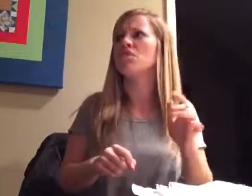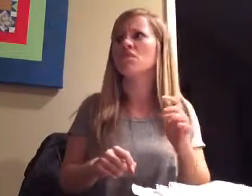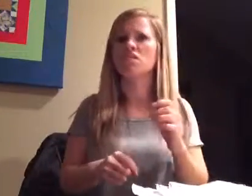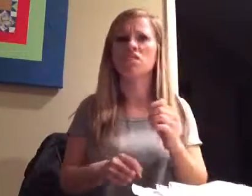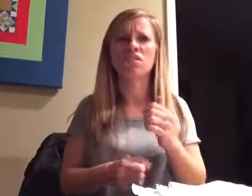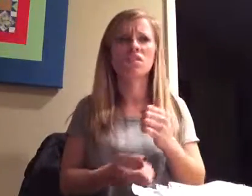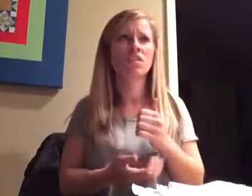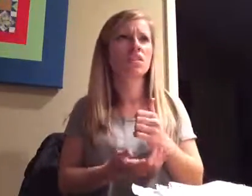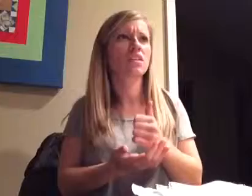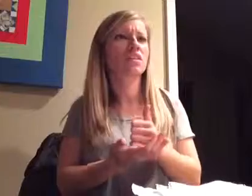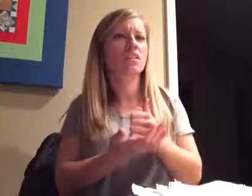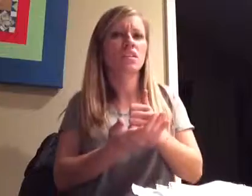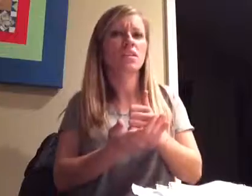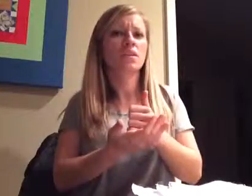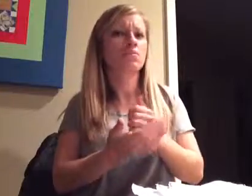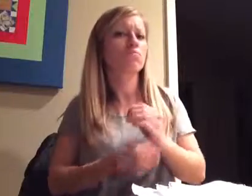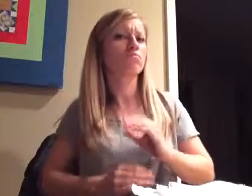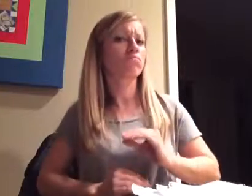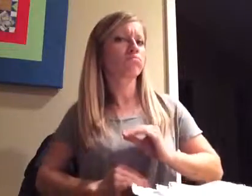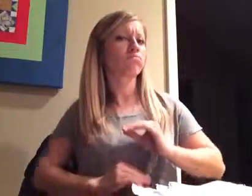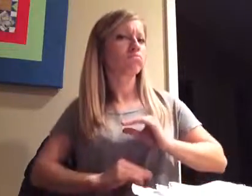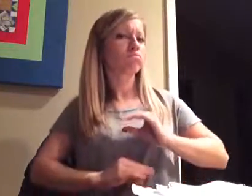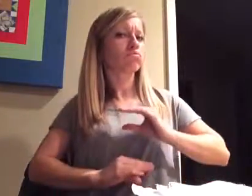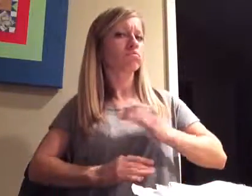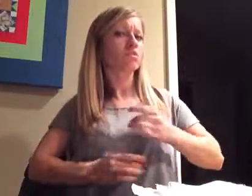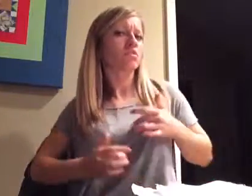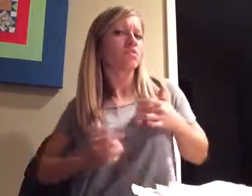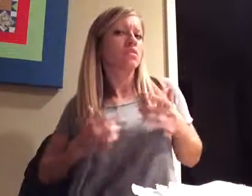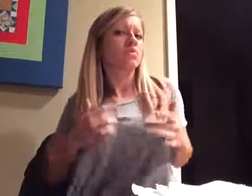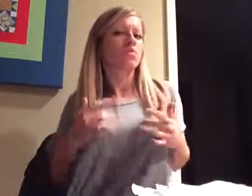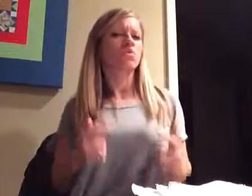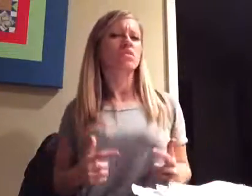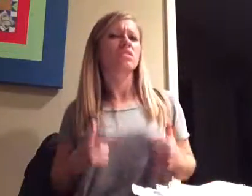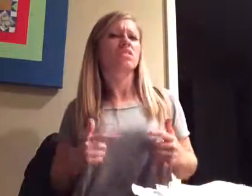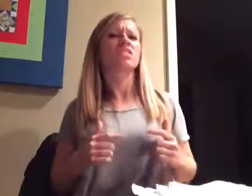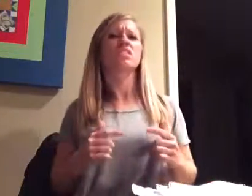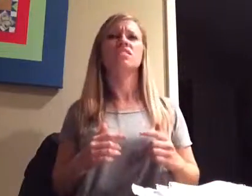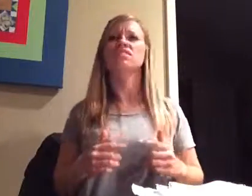full enrichment of his life. Thank you. Goodbye.